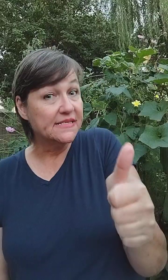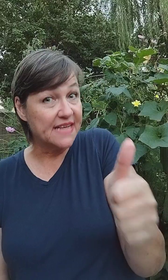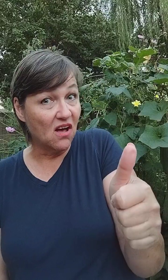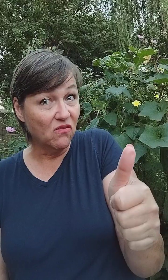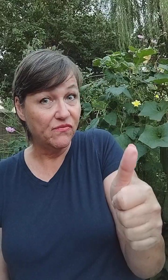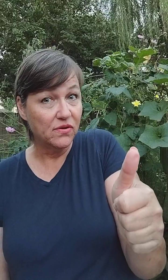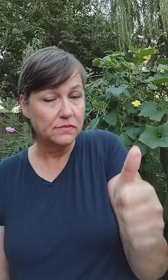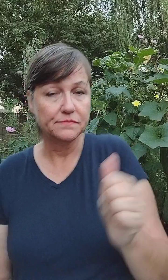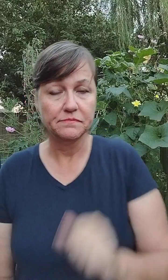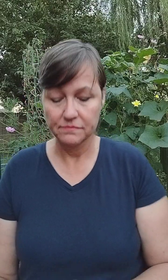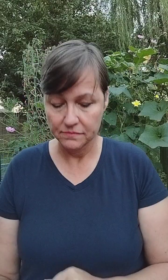self,